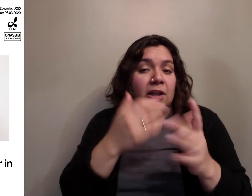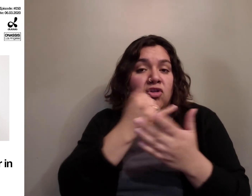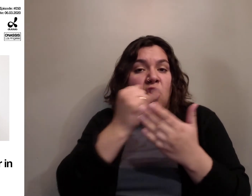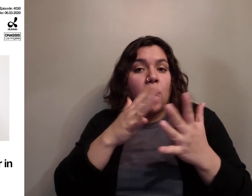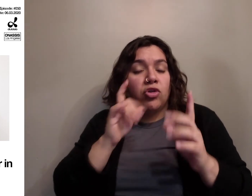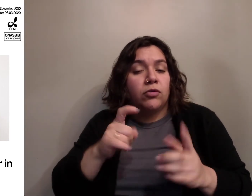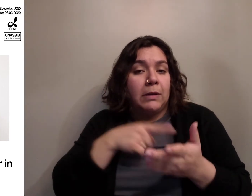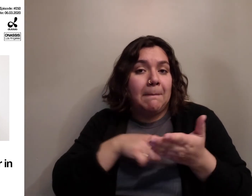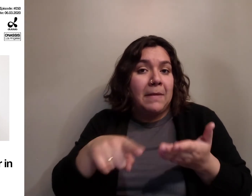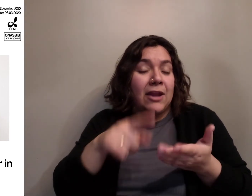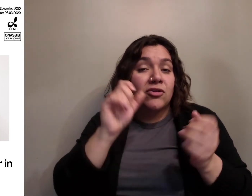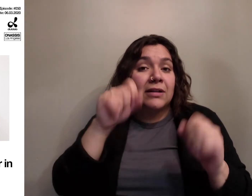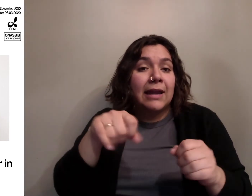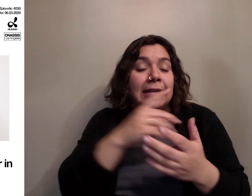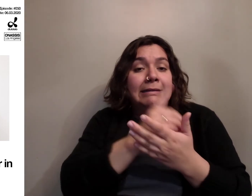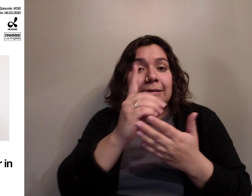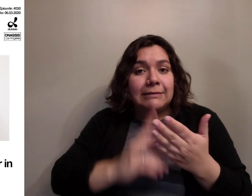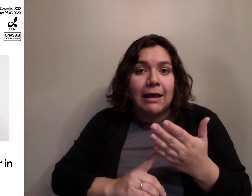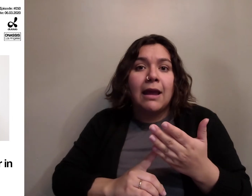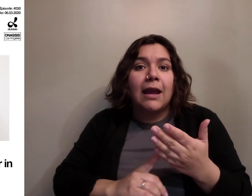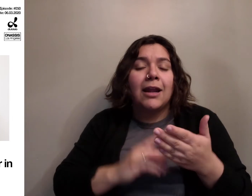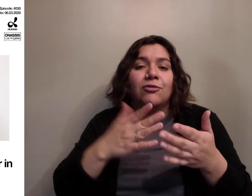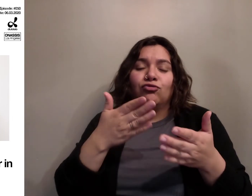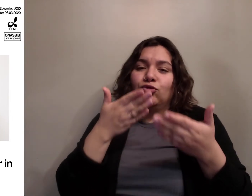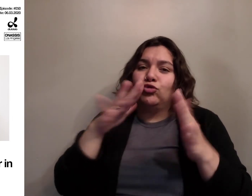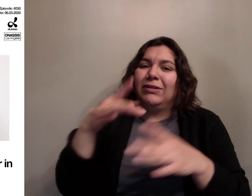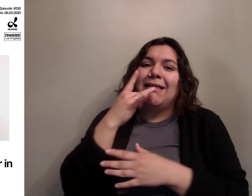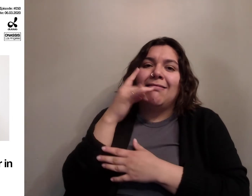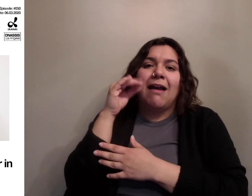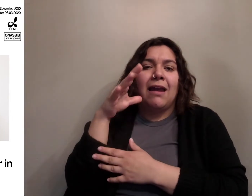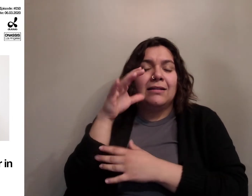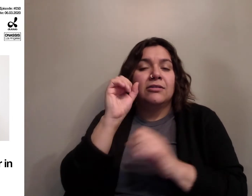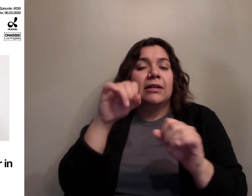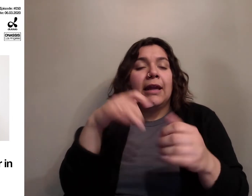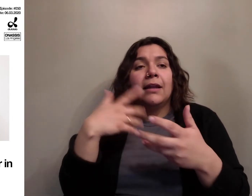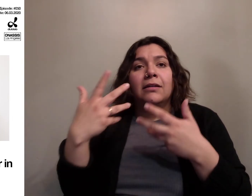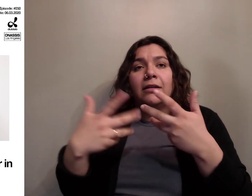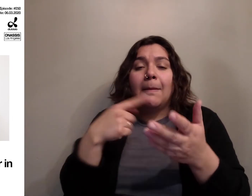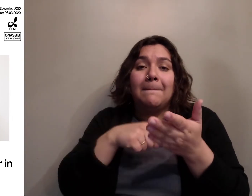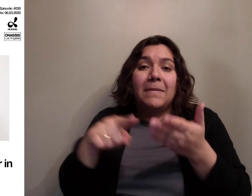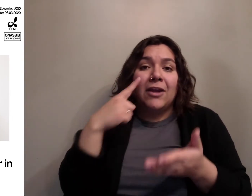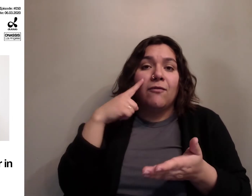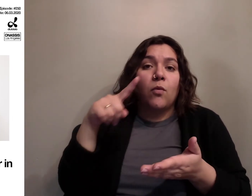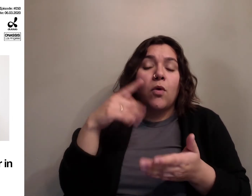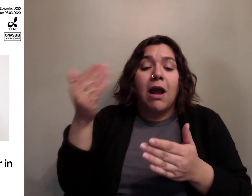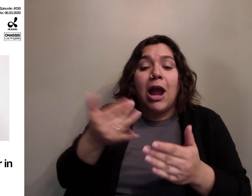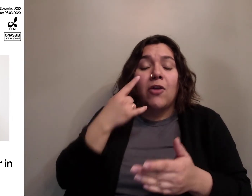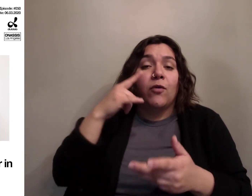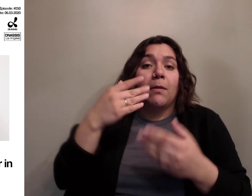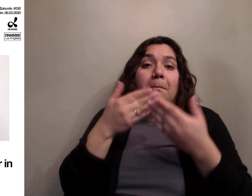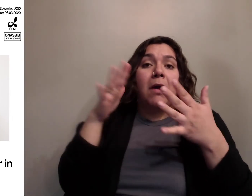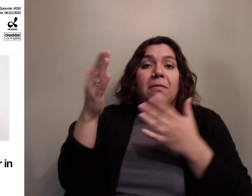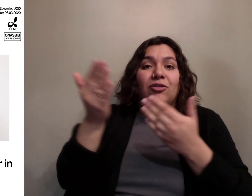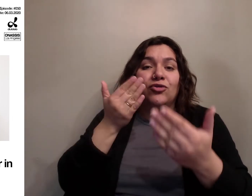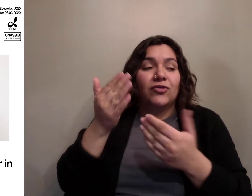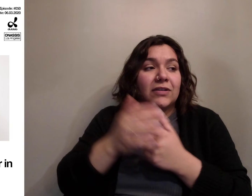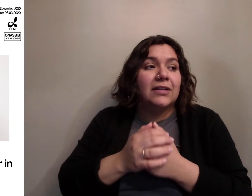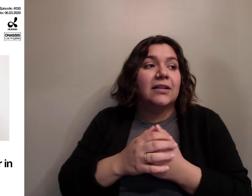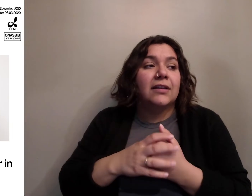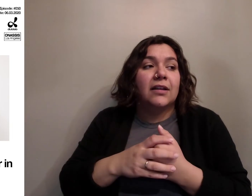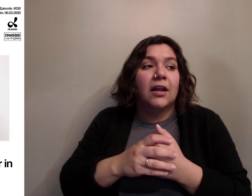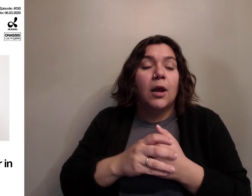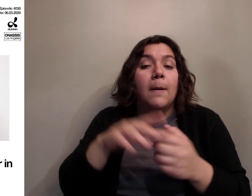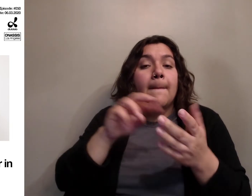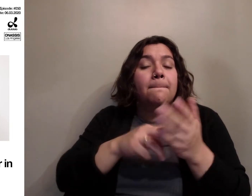relationship with the public and with the people. So artists should be commissioned to design the streetlights, and to be commissioned to do,